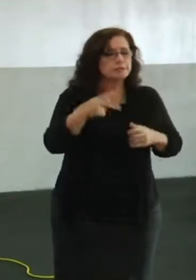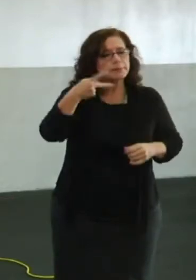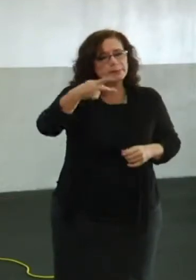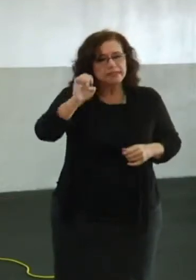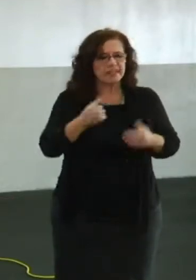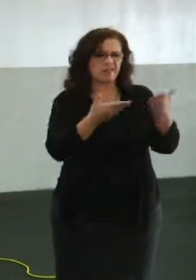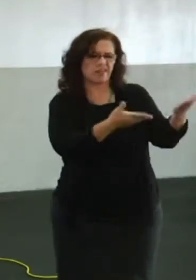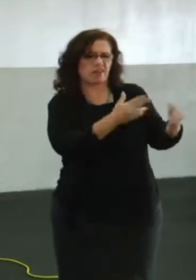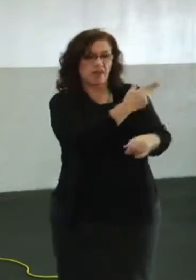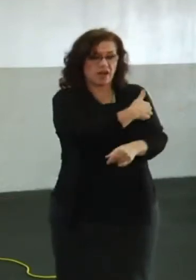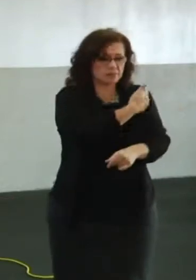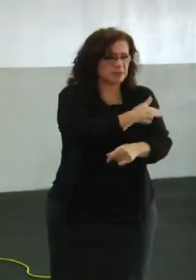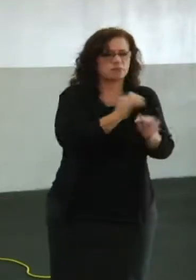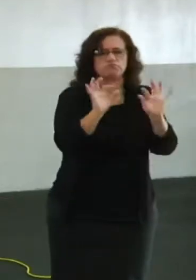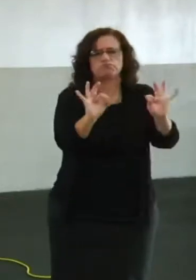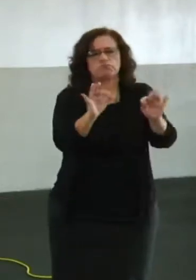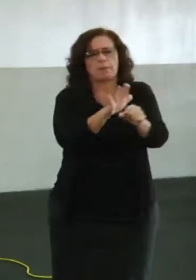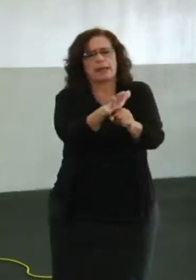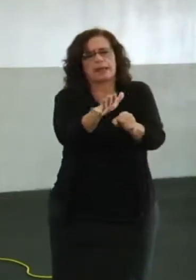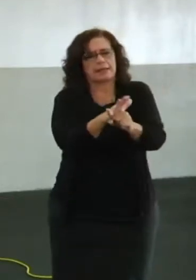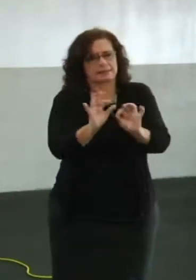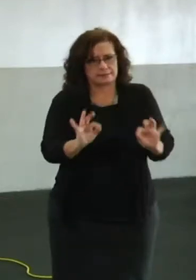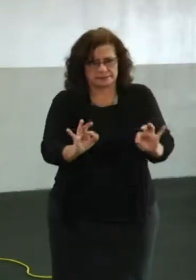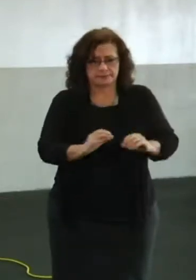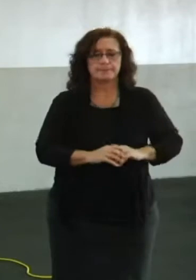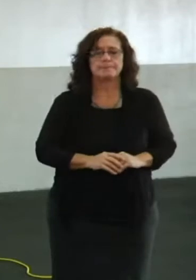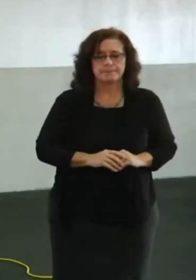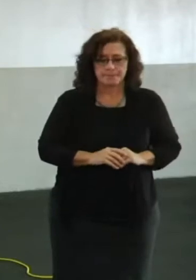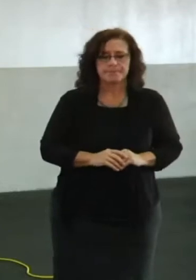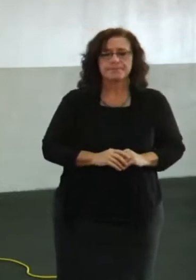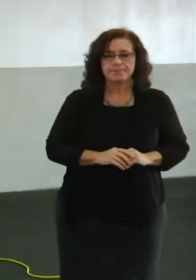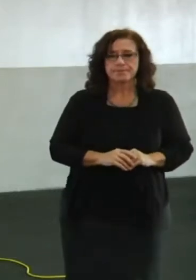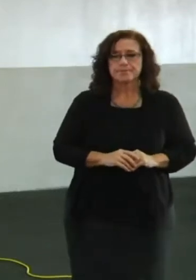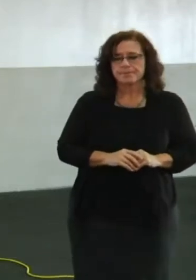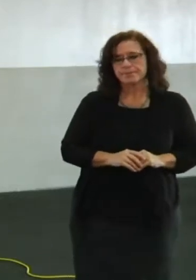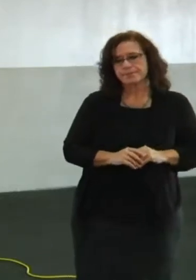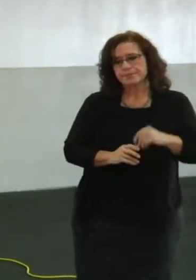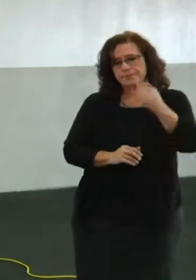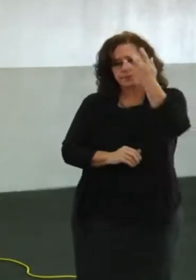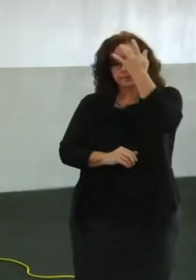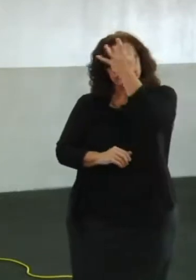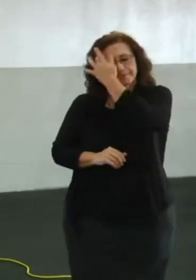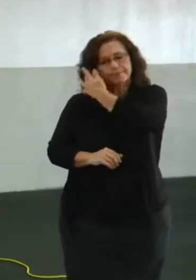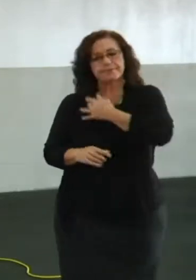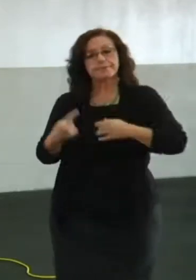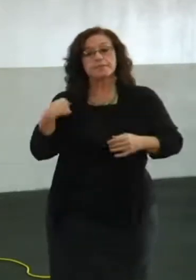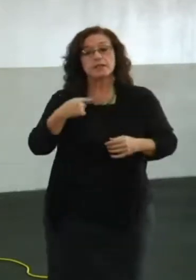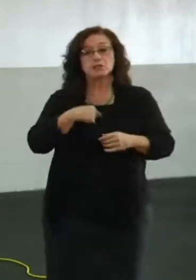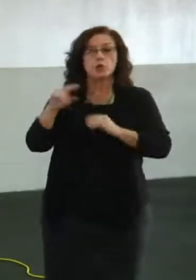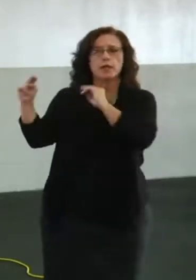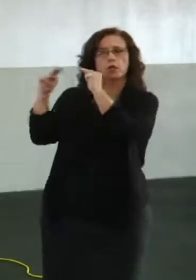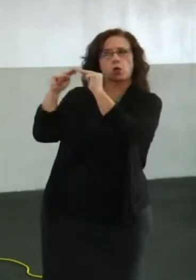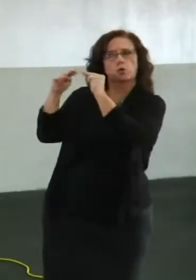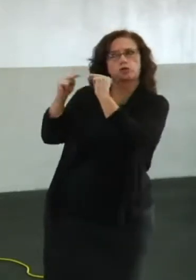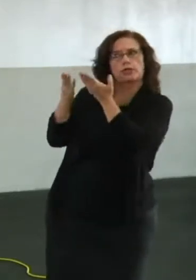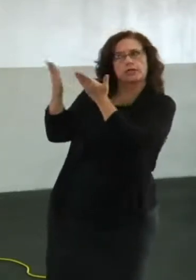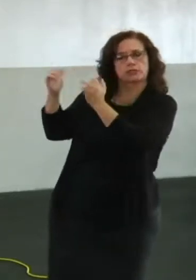is excellent. And we continue to push with the state to take into consideration our county and other counties that have